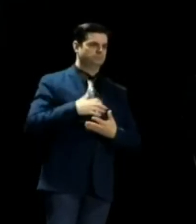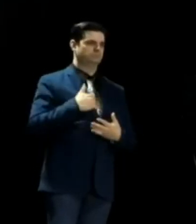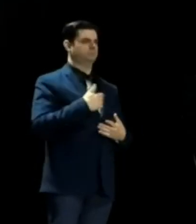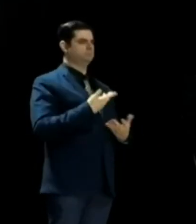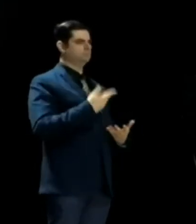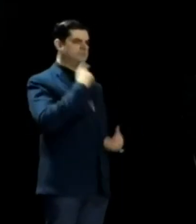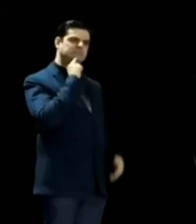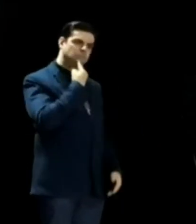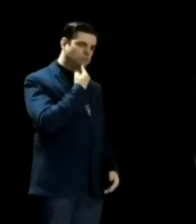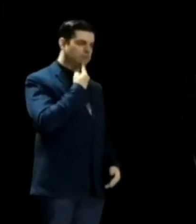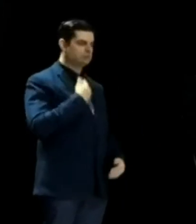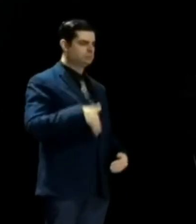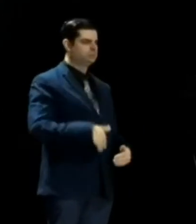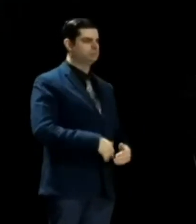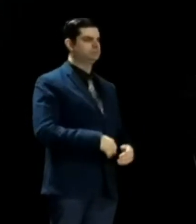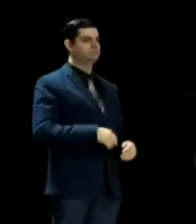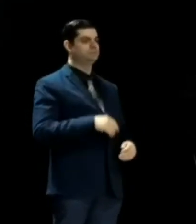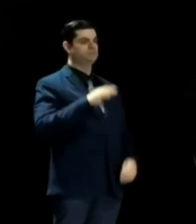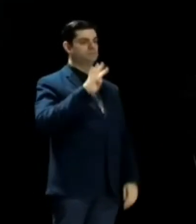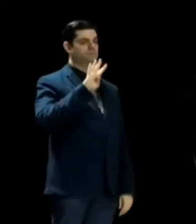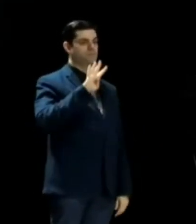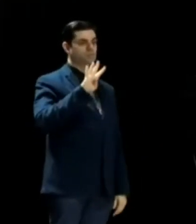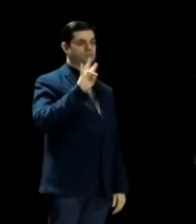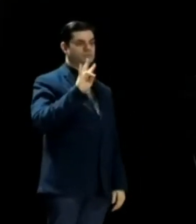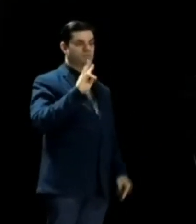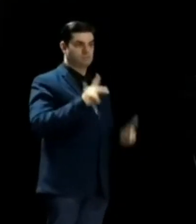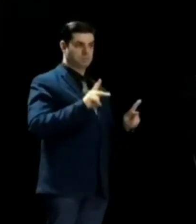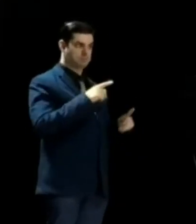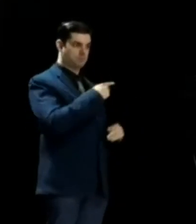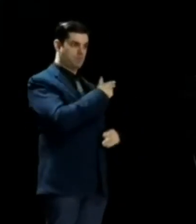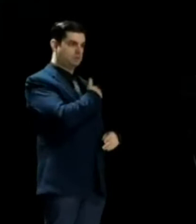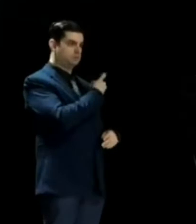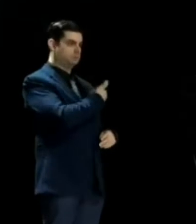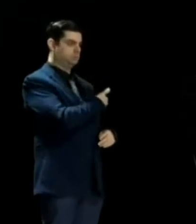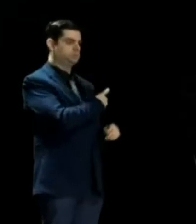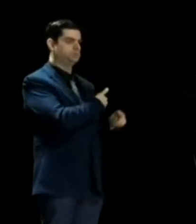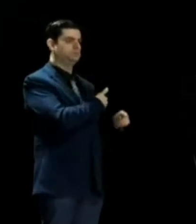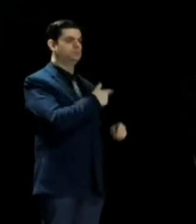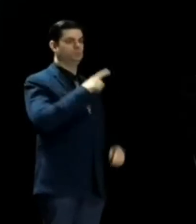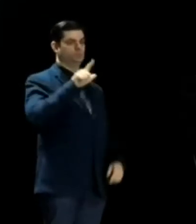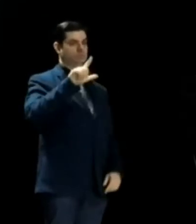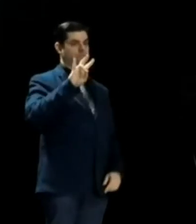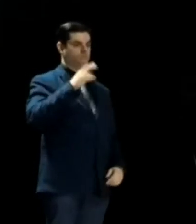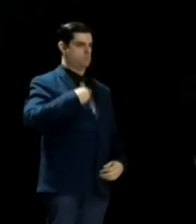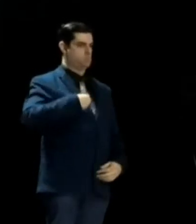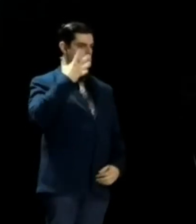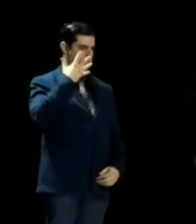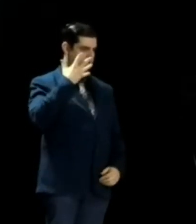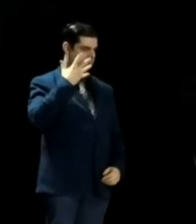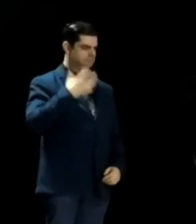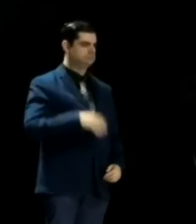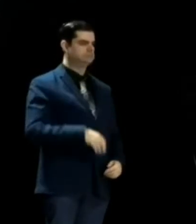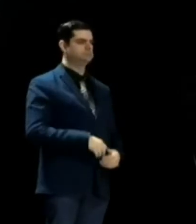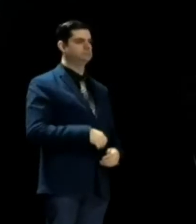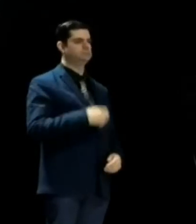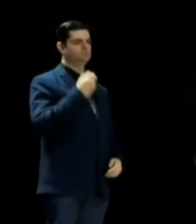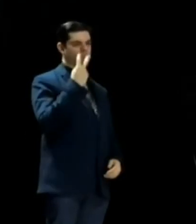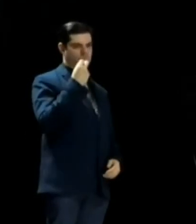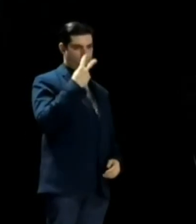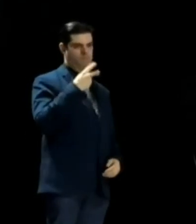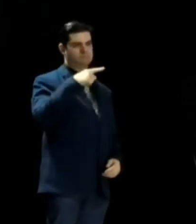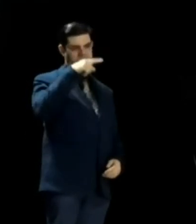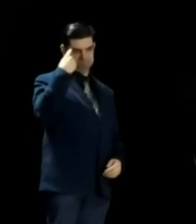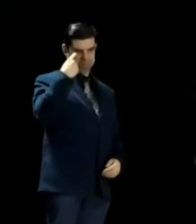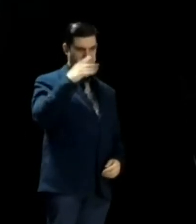American, 3 of other race, and 6 are still unknown. We just haven't gotten that information from the